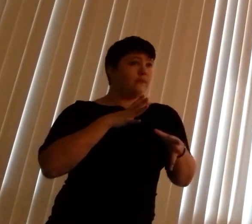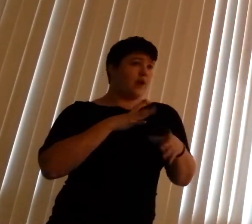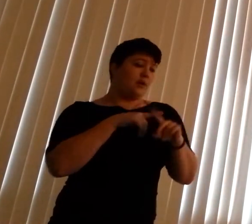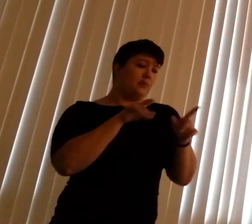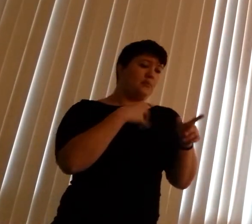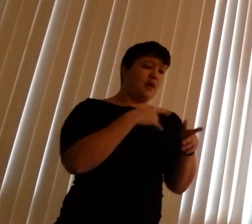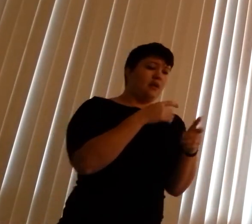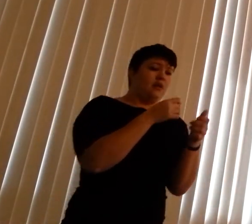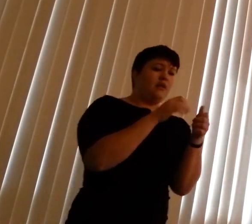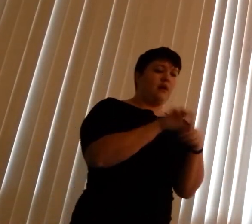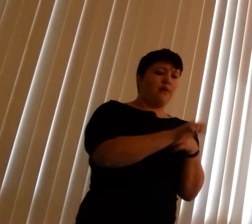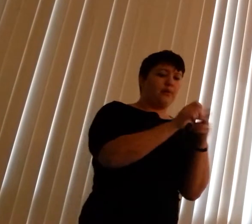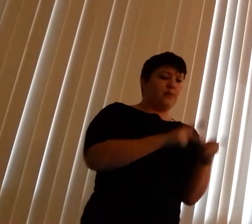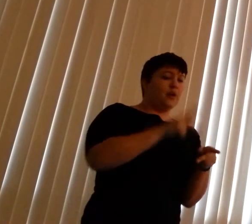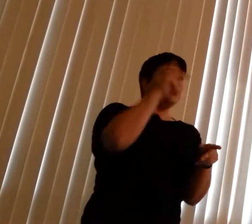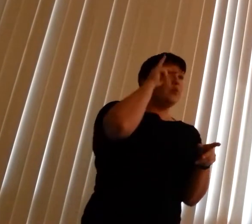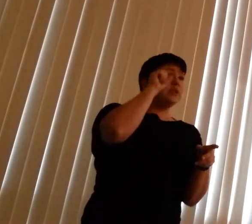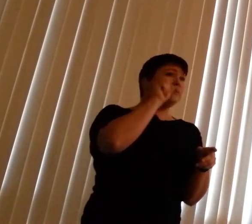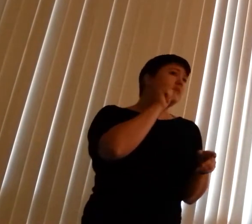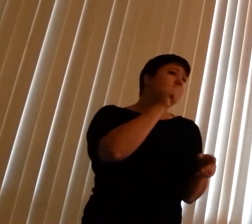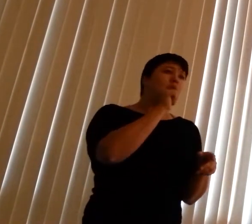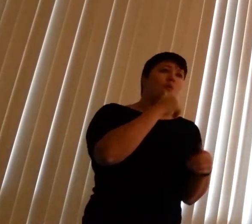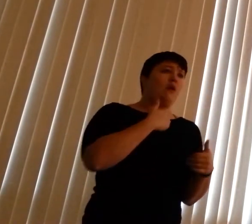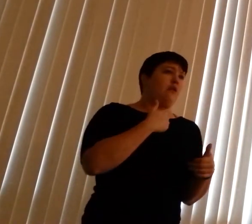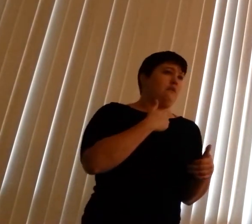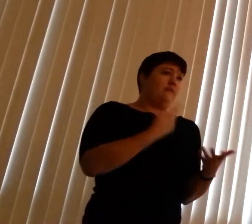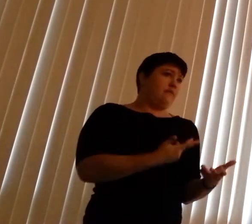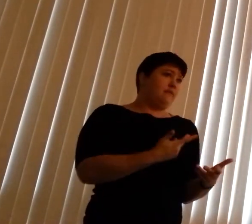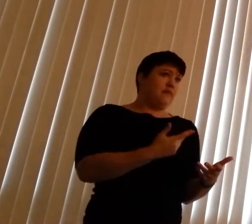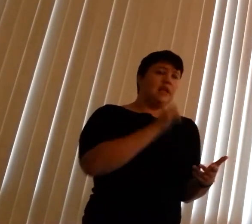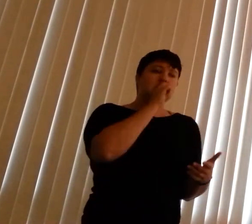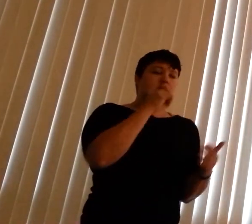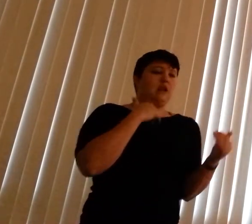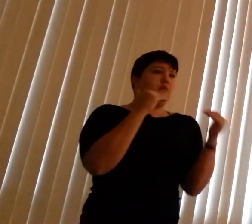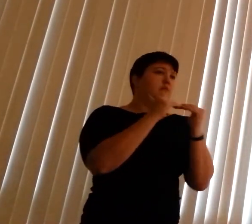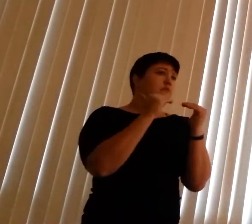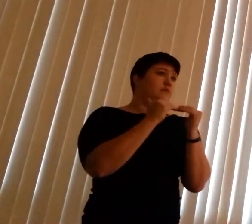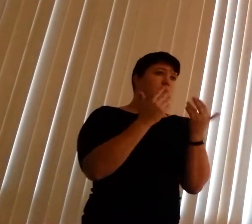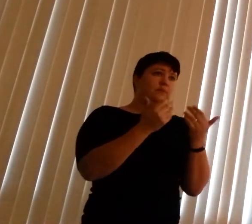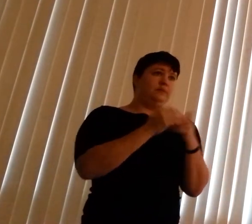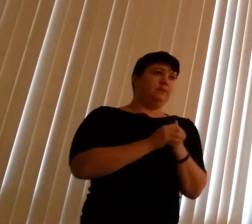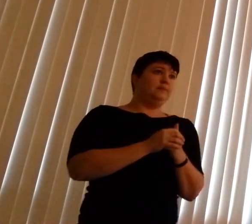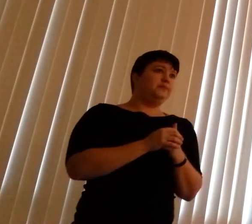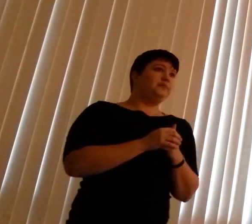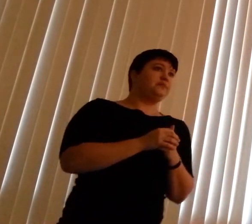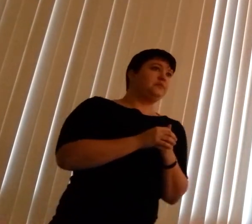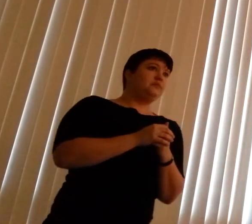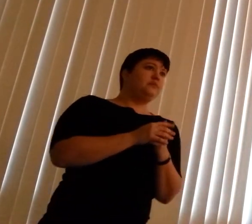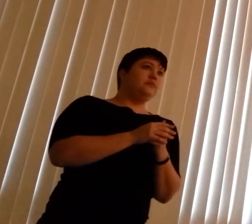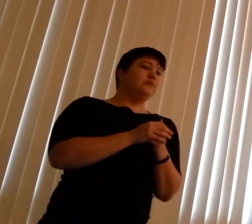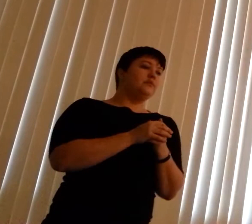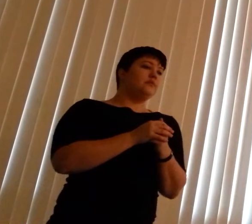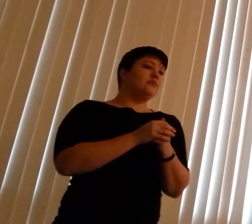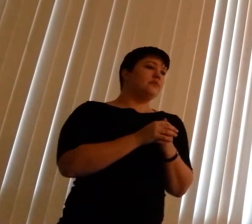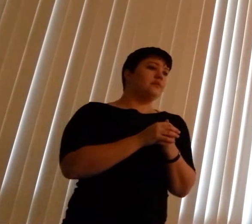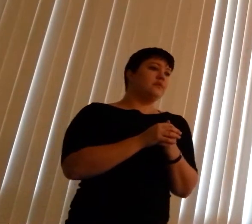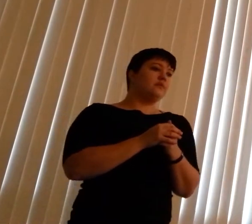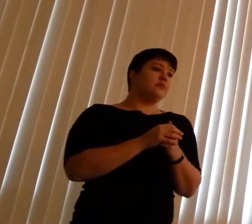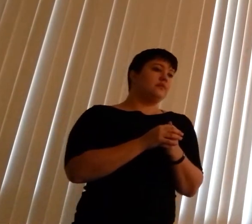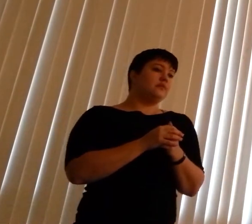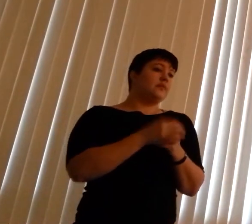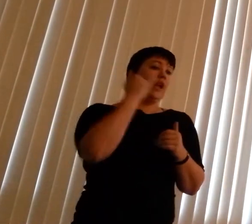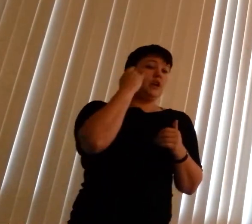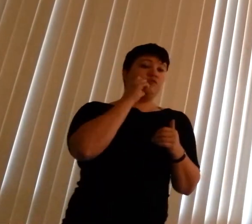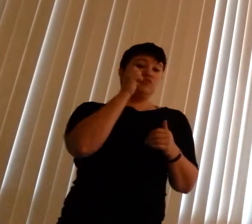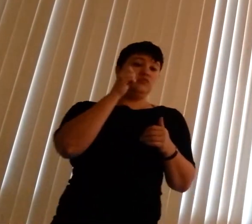they have what is relevant to deciding to give equal chances for life, given that each individual, the paraplegic and the non-disabled